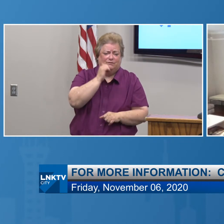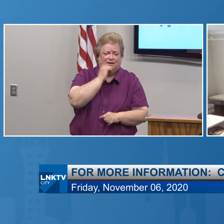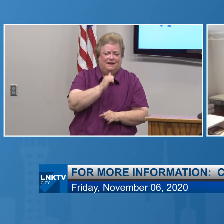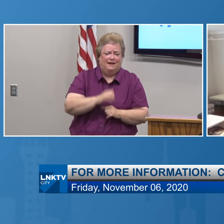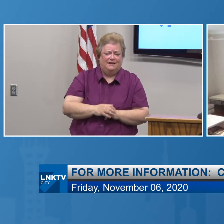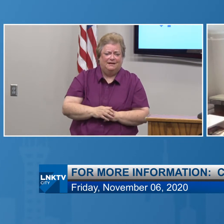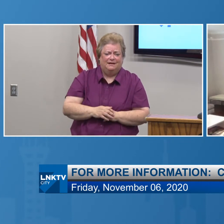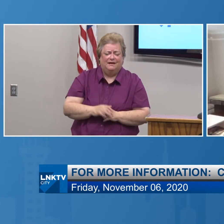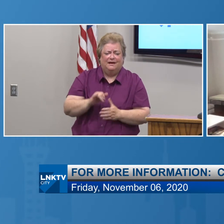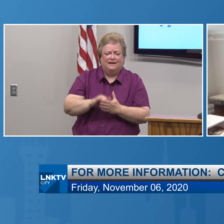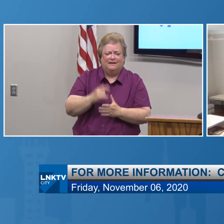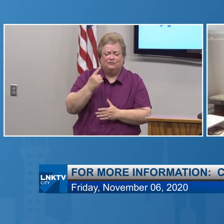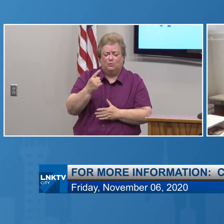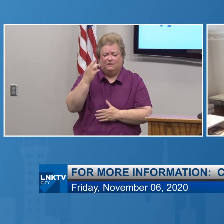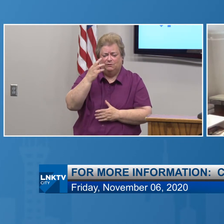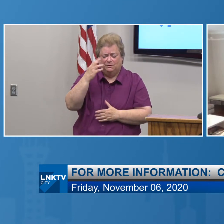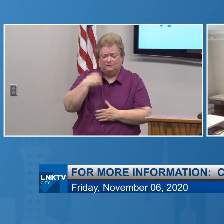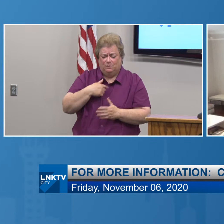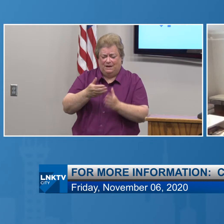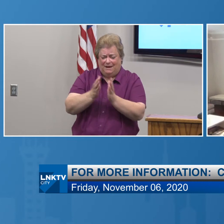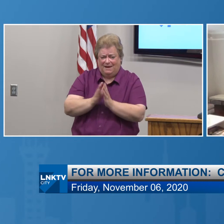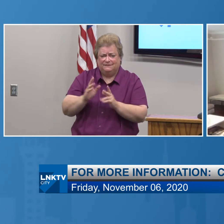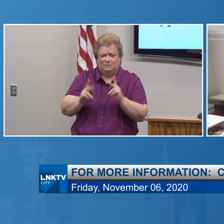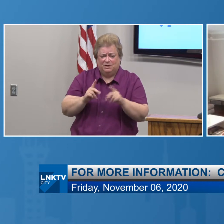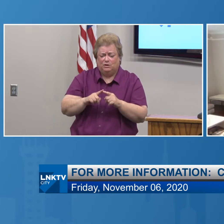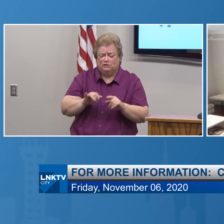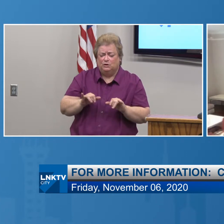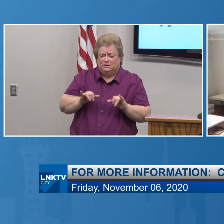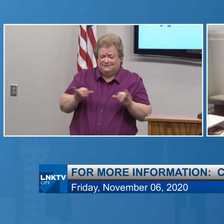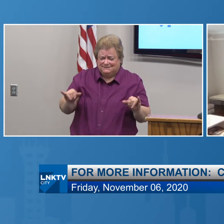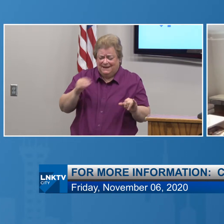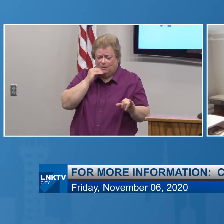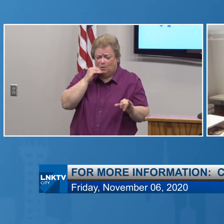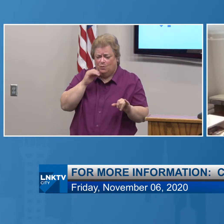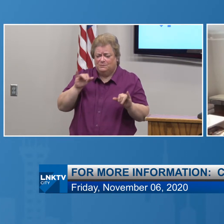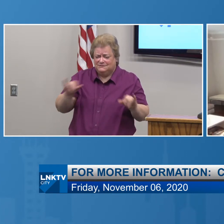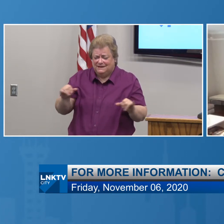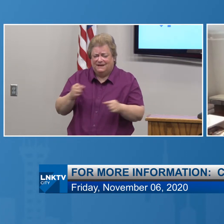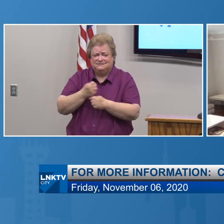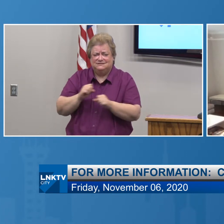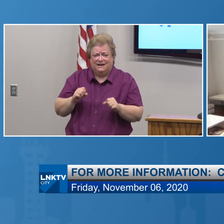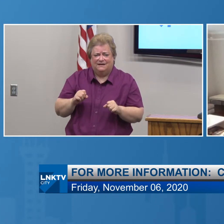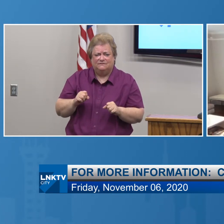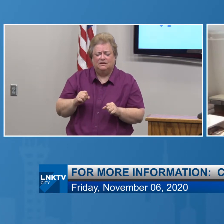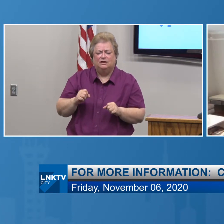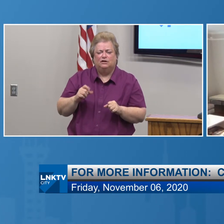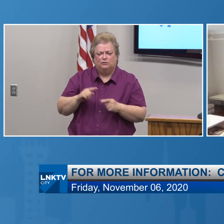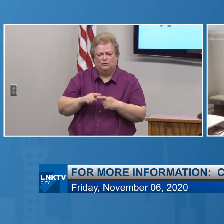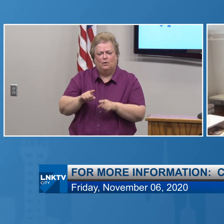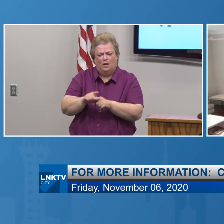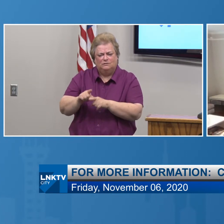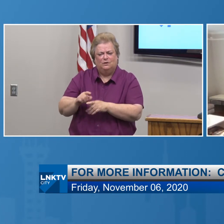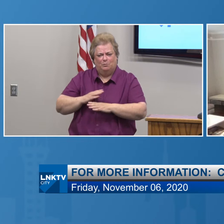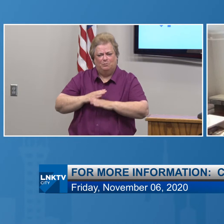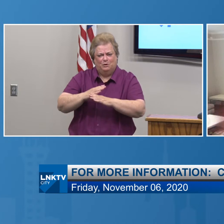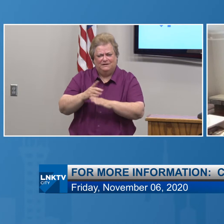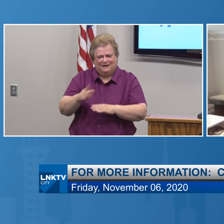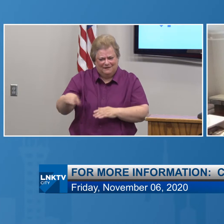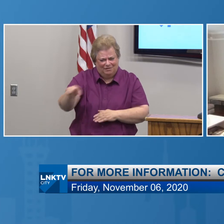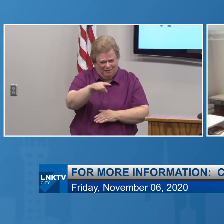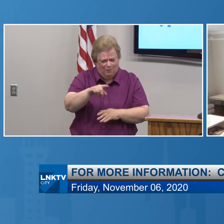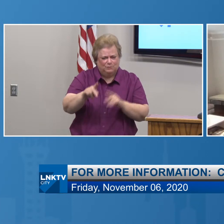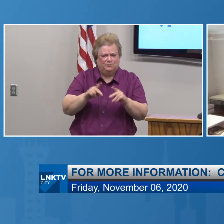And one of the reasons we're asking people to stay home to stay safe who have that ability is to help protect them too. We're at a